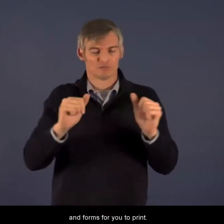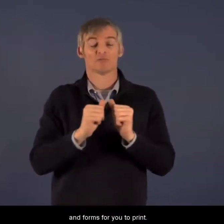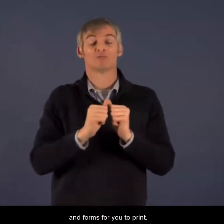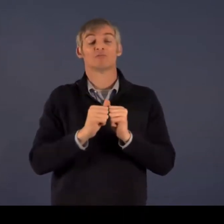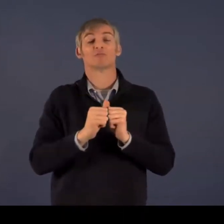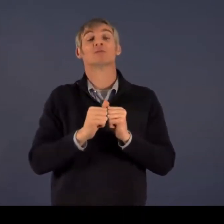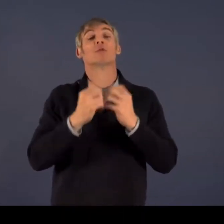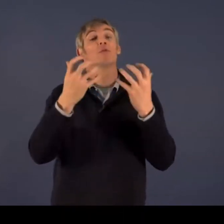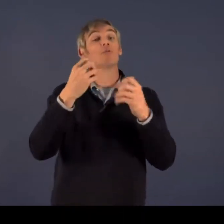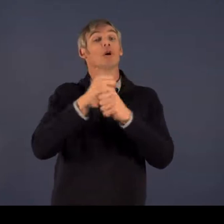permit.